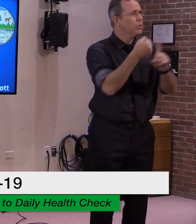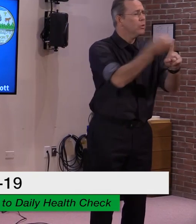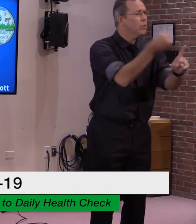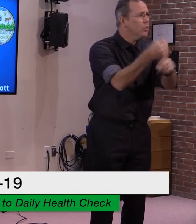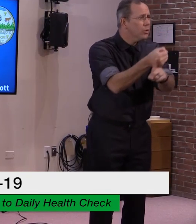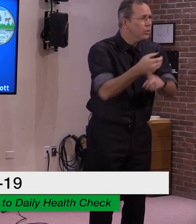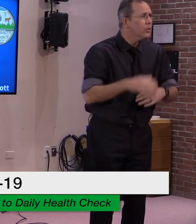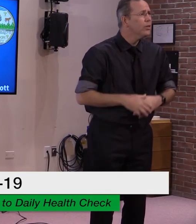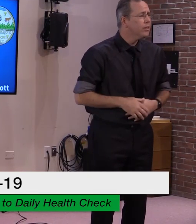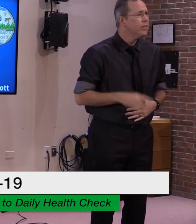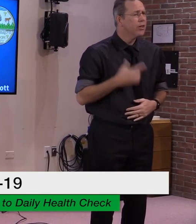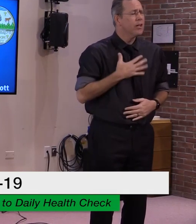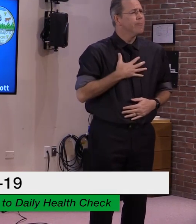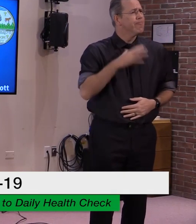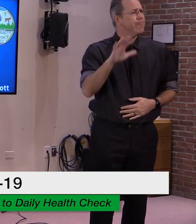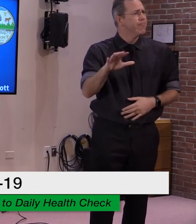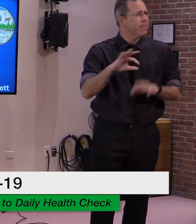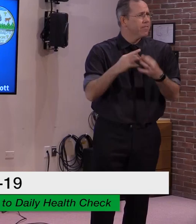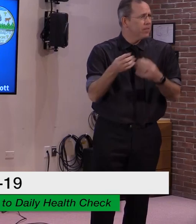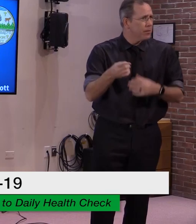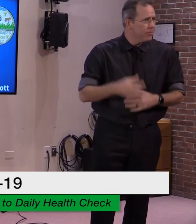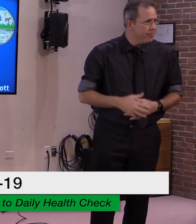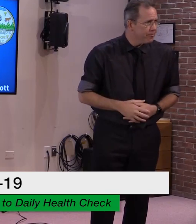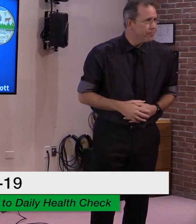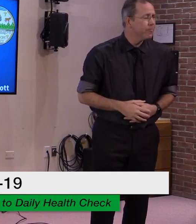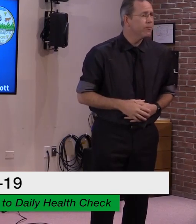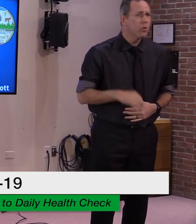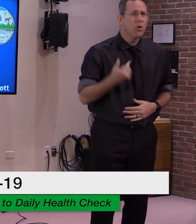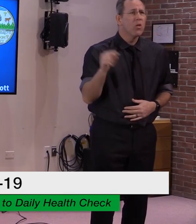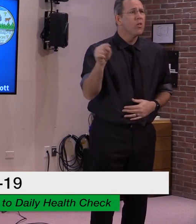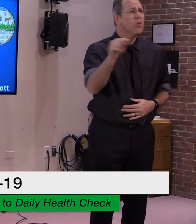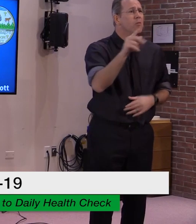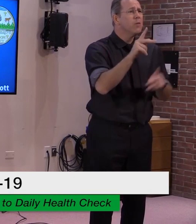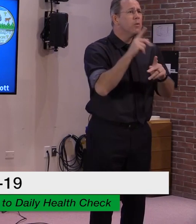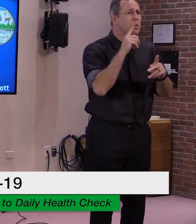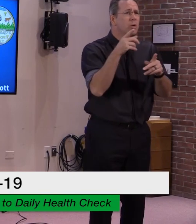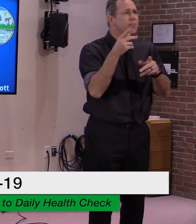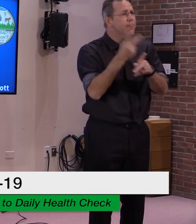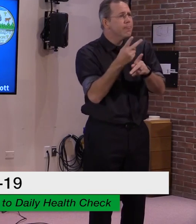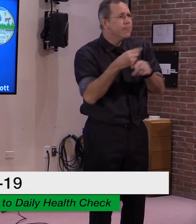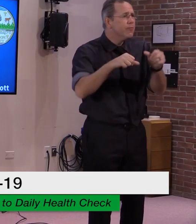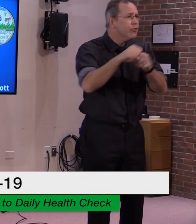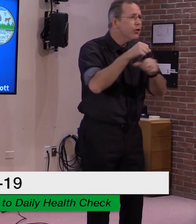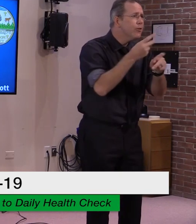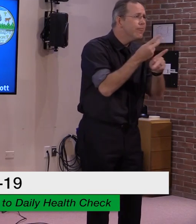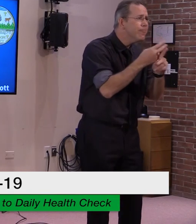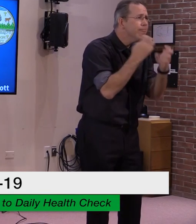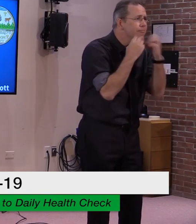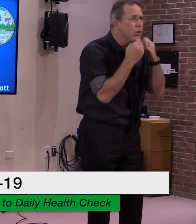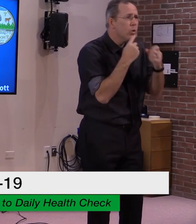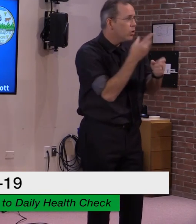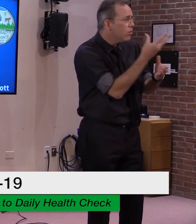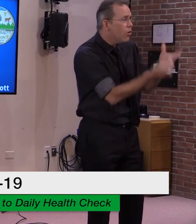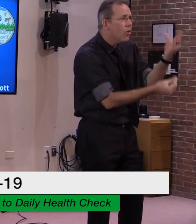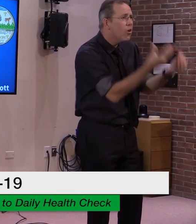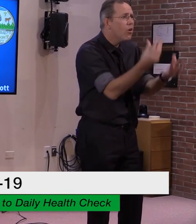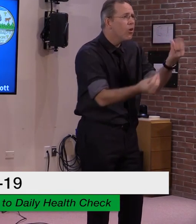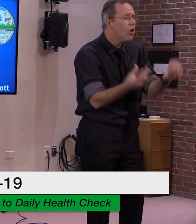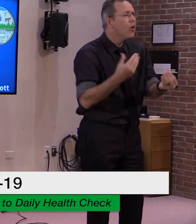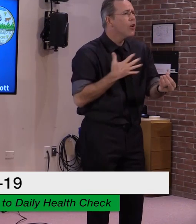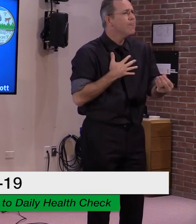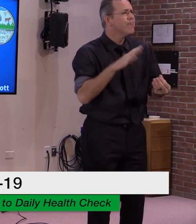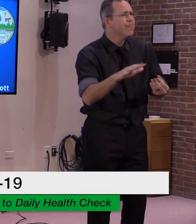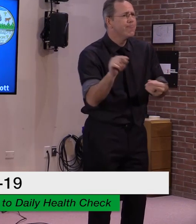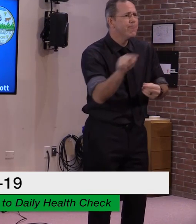and the families friends and caretakers of all those we've lost this is a tragic reminder of